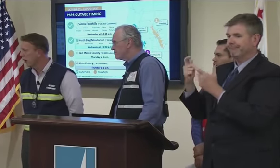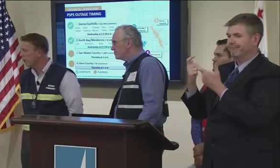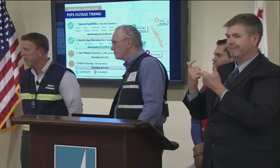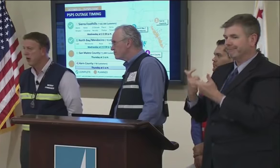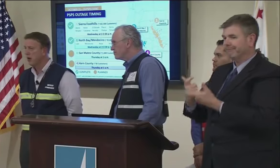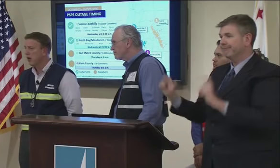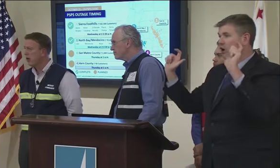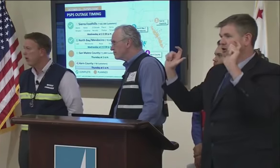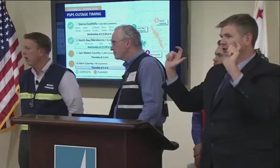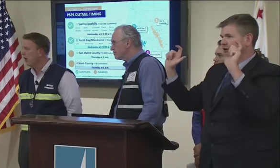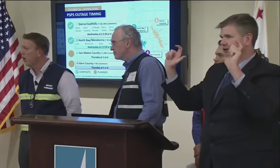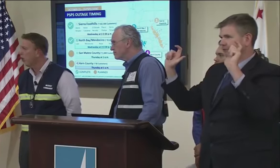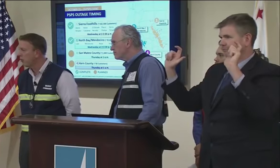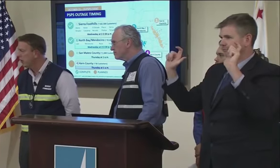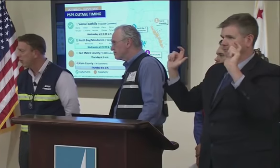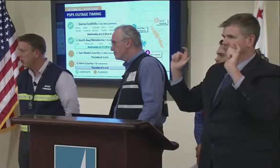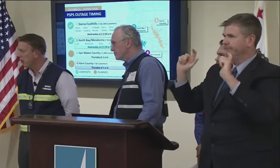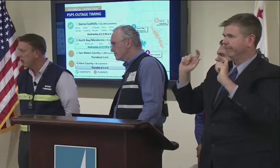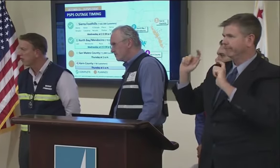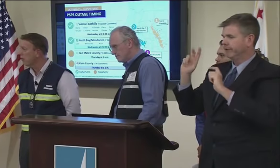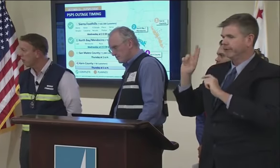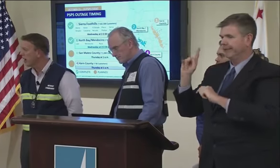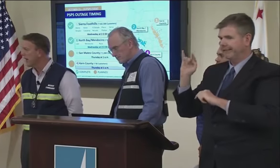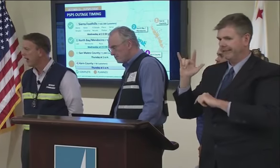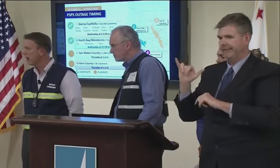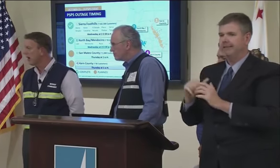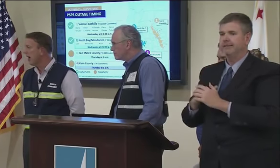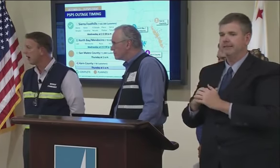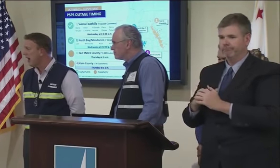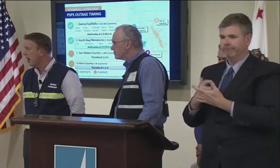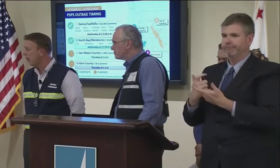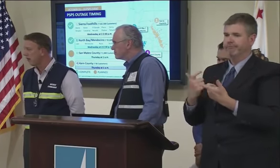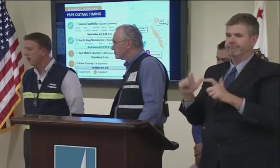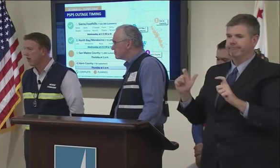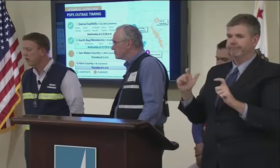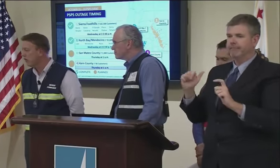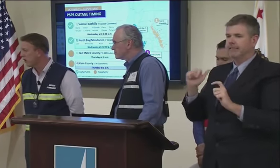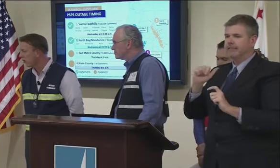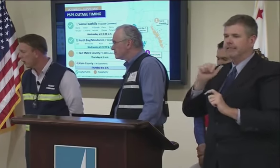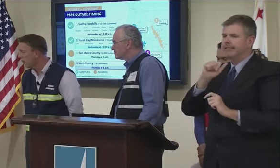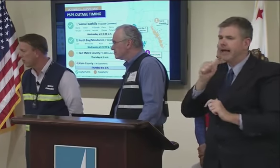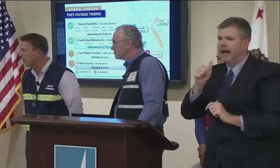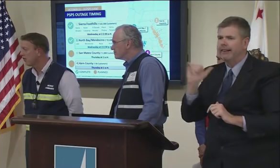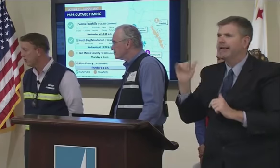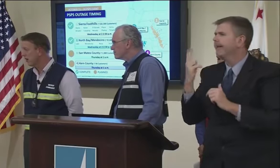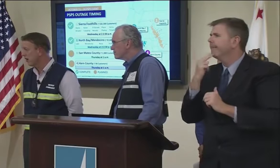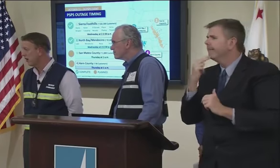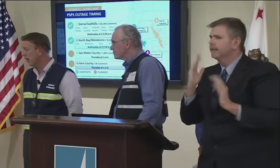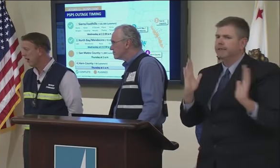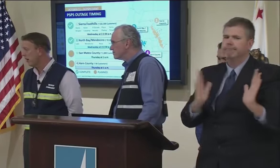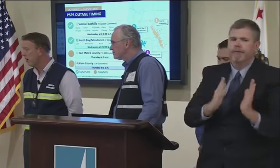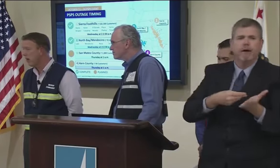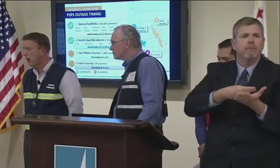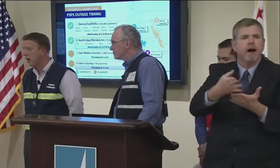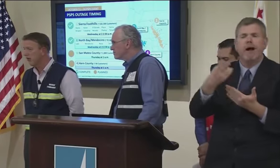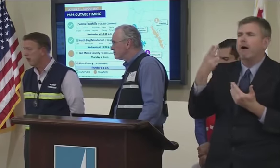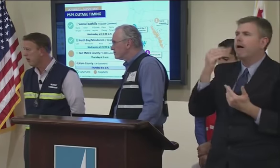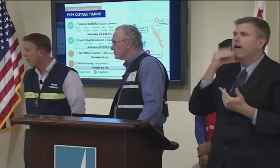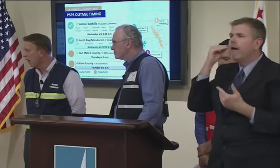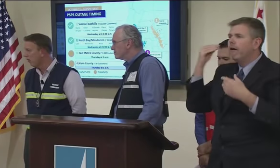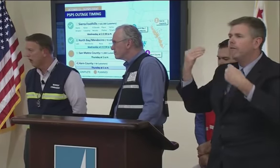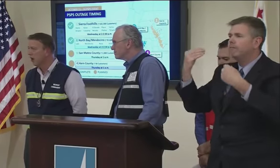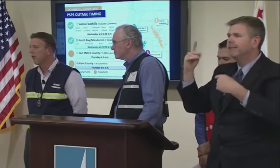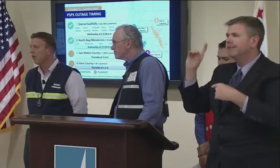can go to a Home Depot or a store like that and connect a house and feed critical load. This is utility scale. So